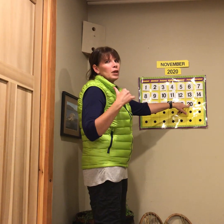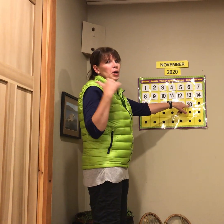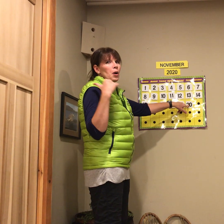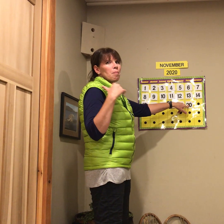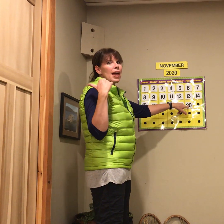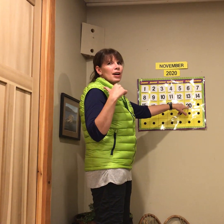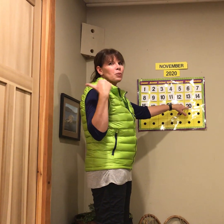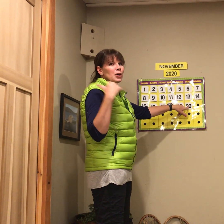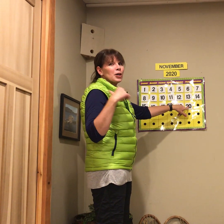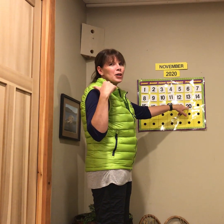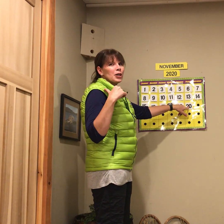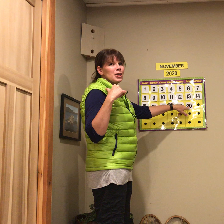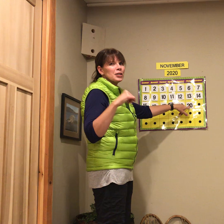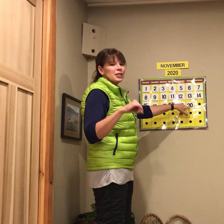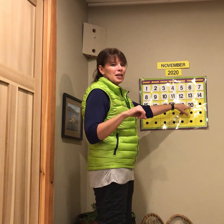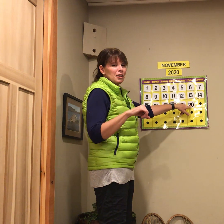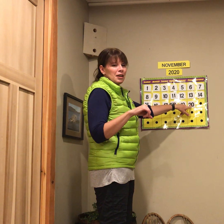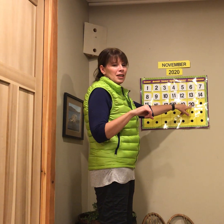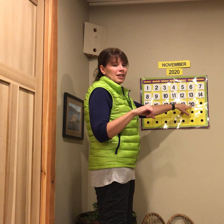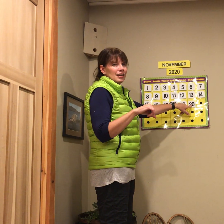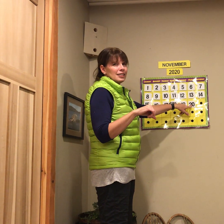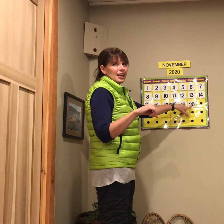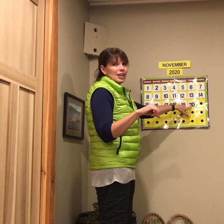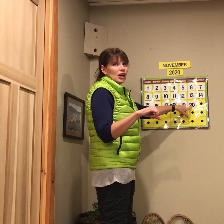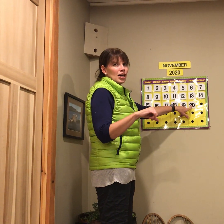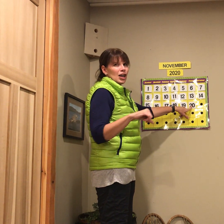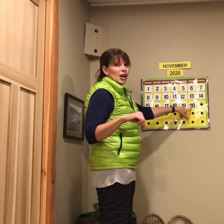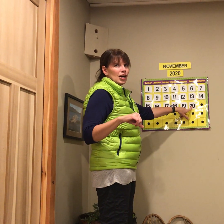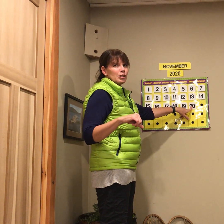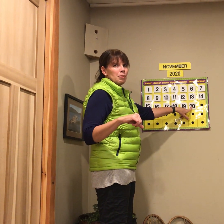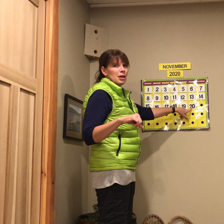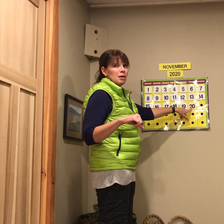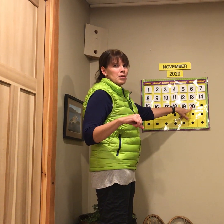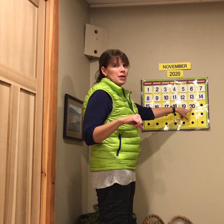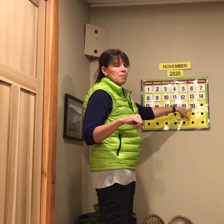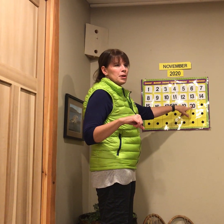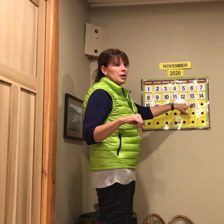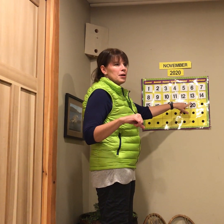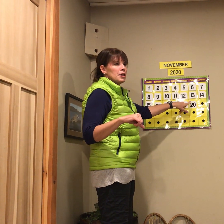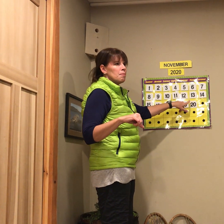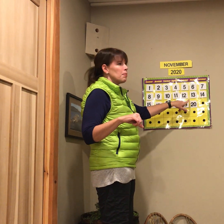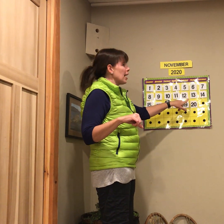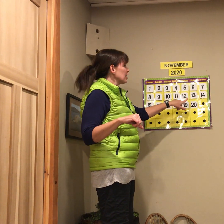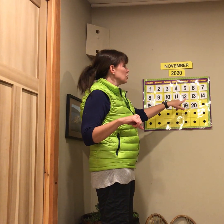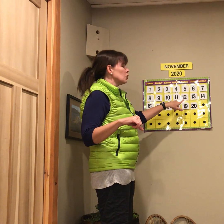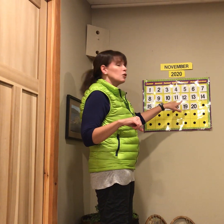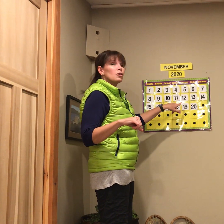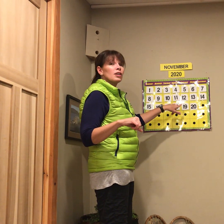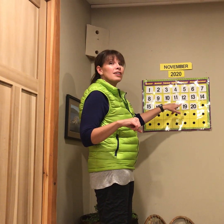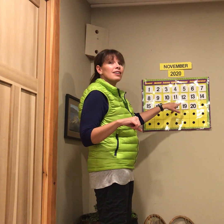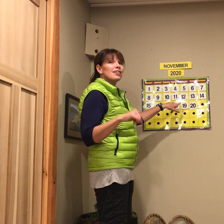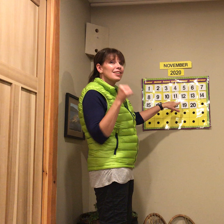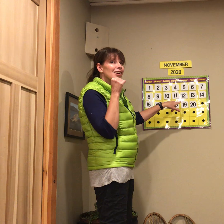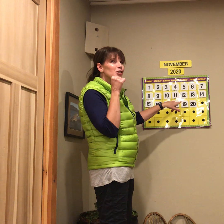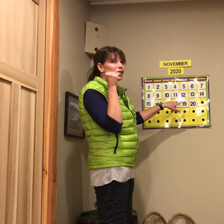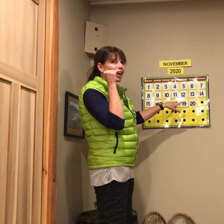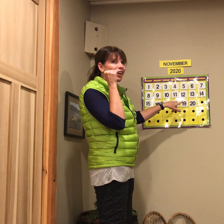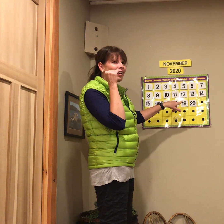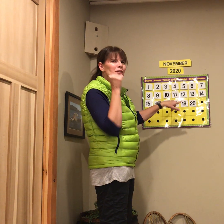go backwards? Let's get in our cars. Beep, beep, beep. Back to yesterday. What